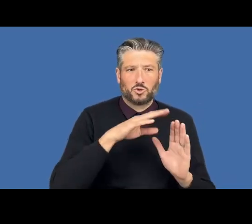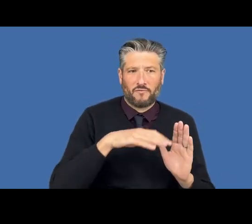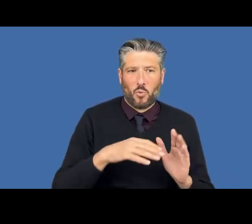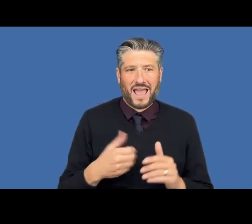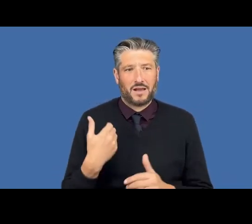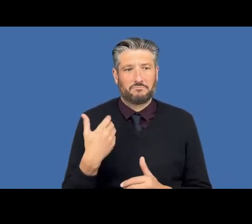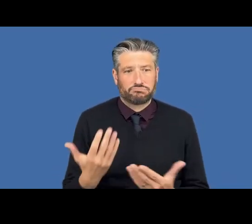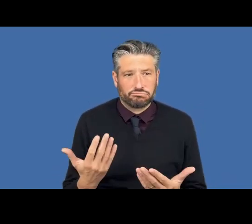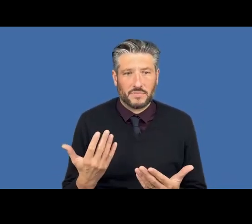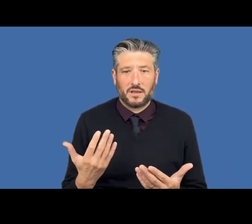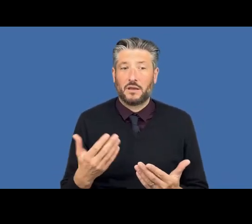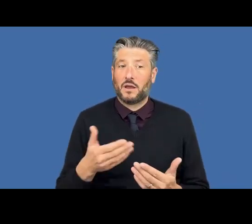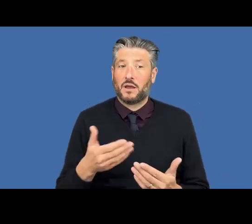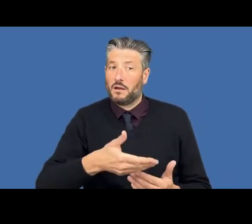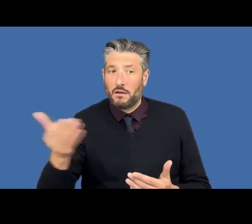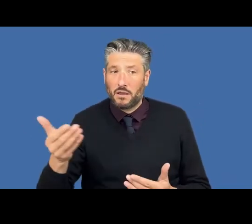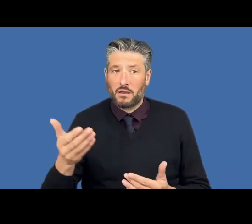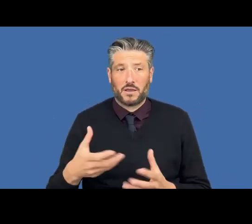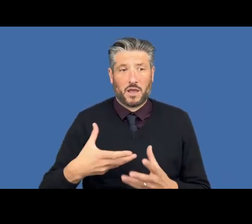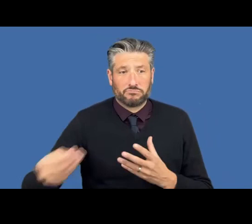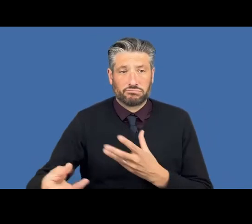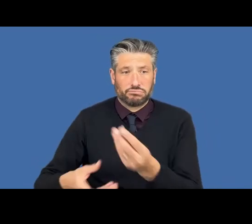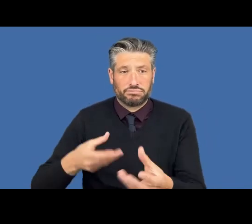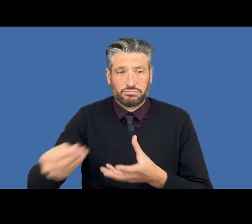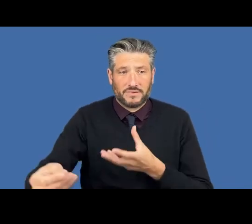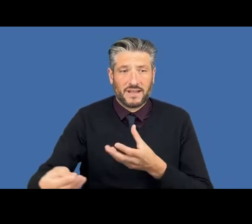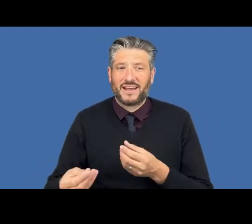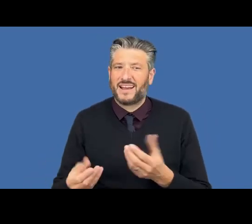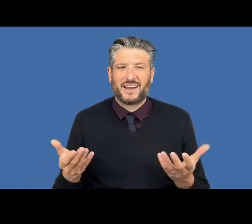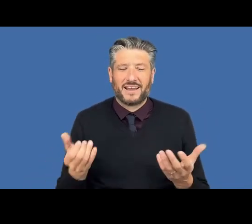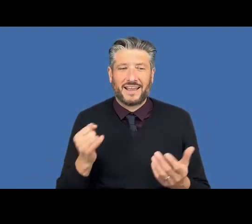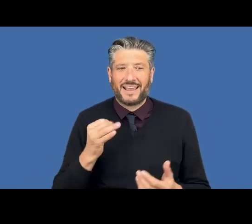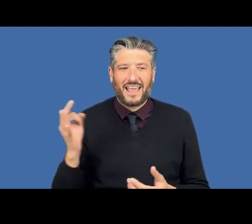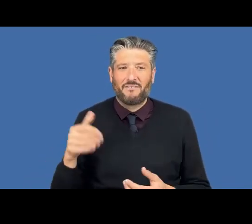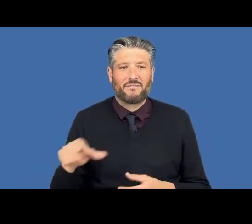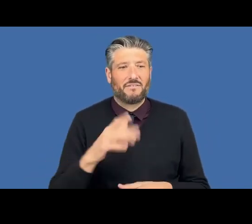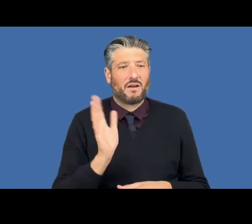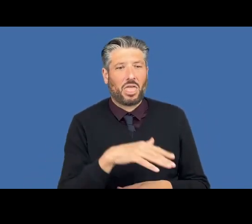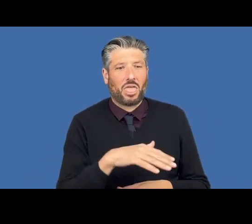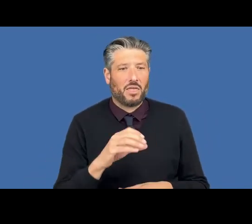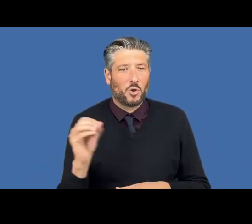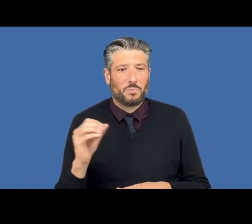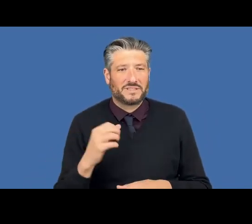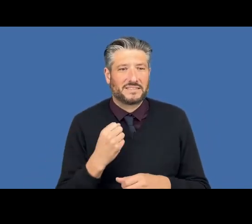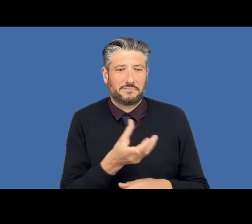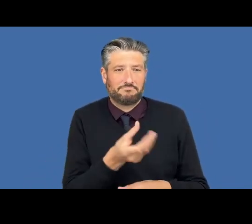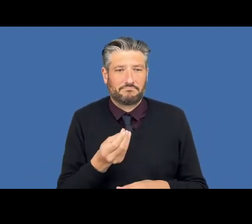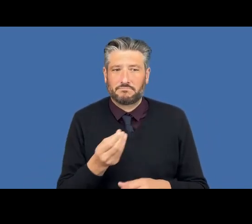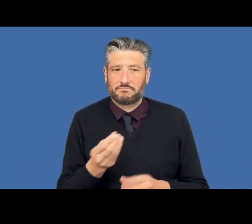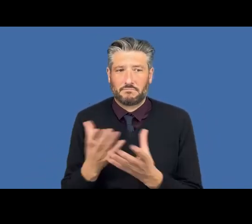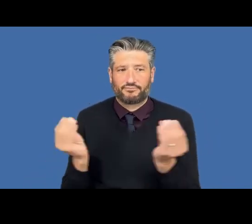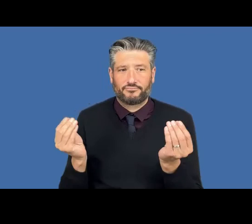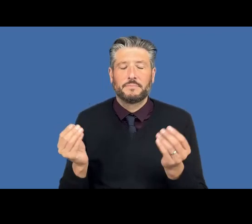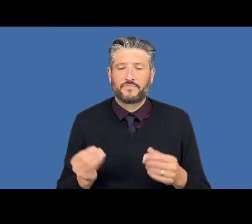way we speed up the process. We can essentially deliver assistive technology to people that need it within